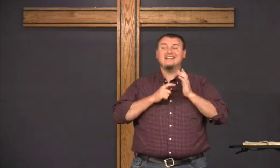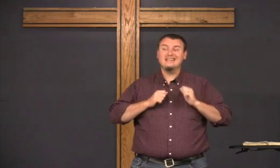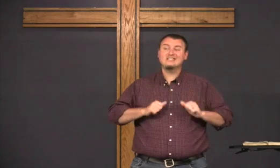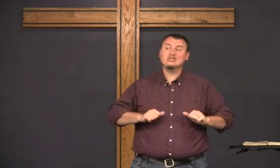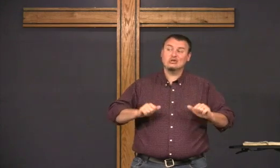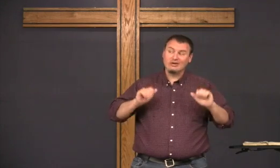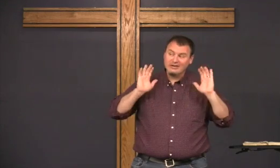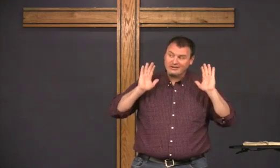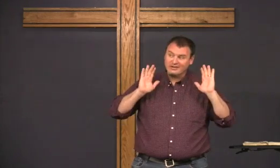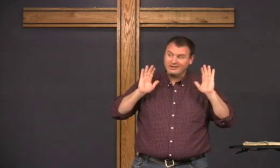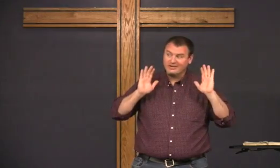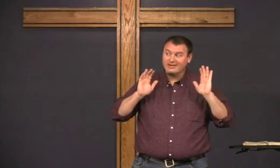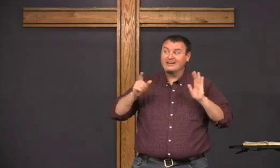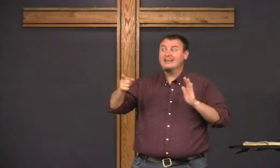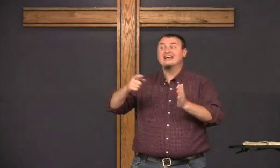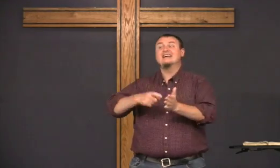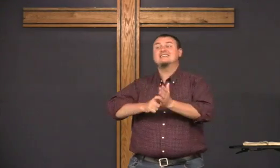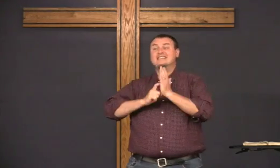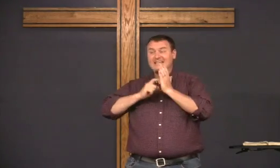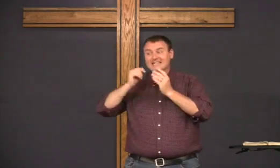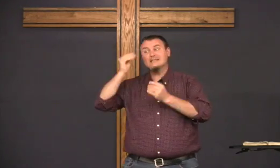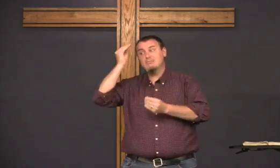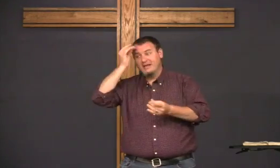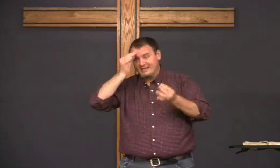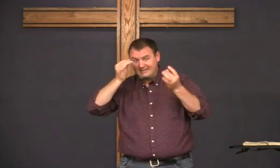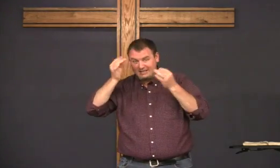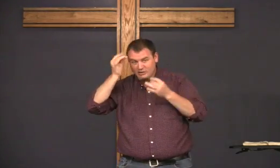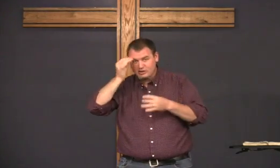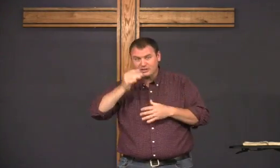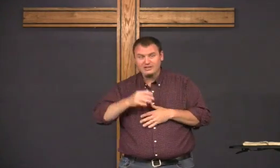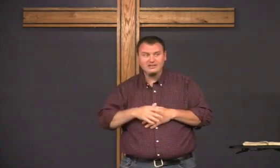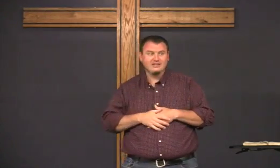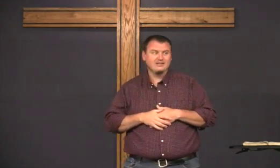Takes surrender. It takes meditation.